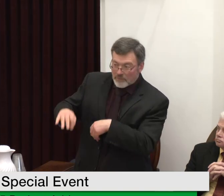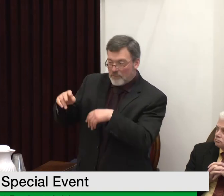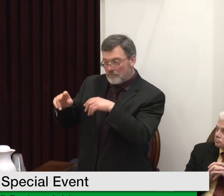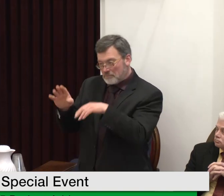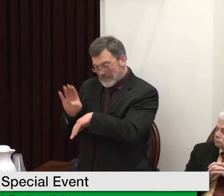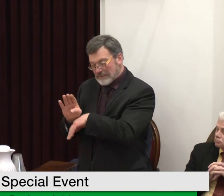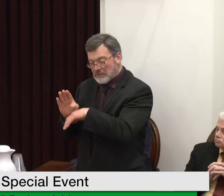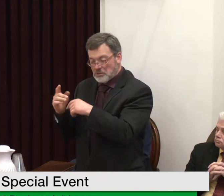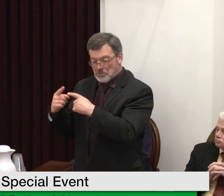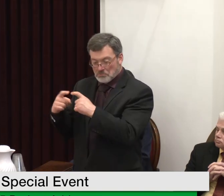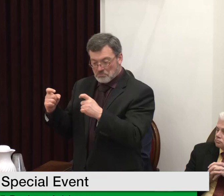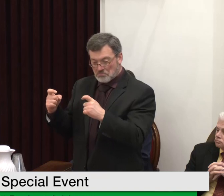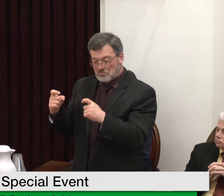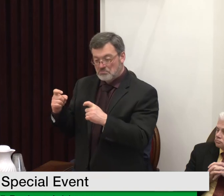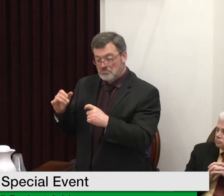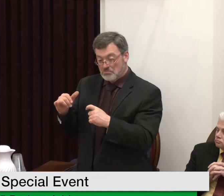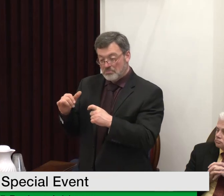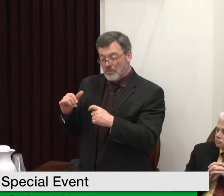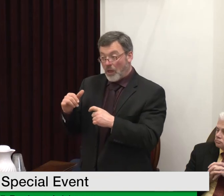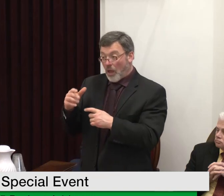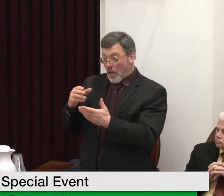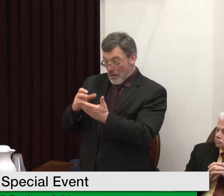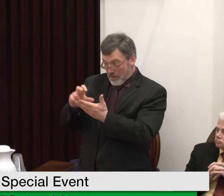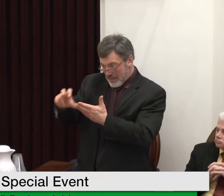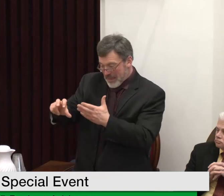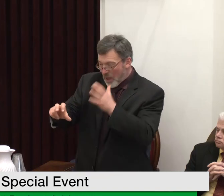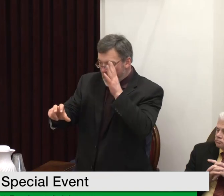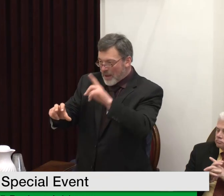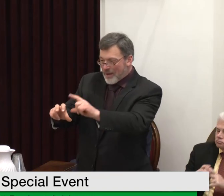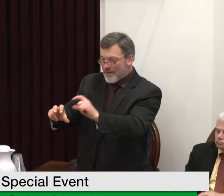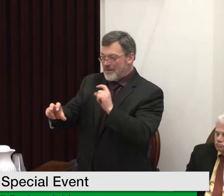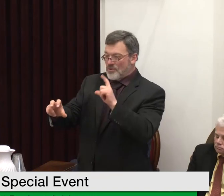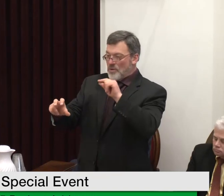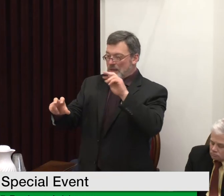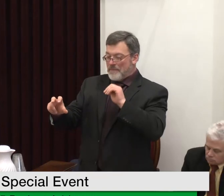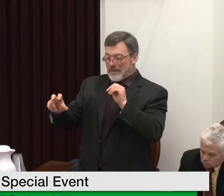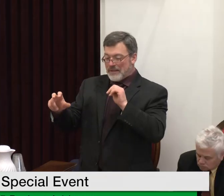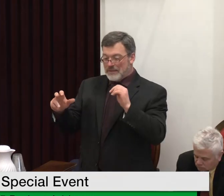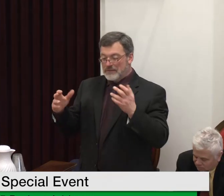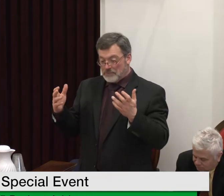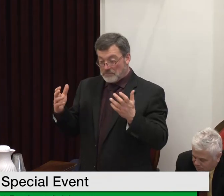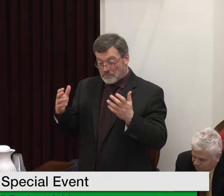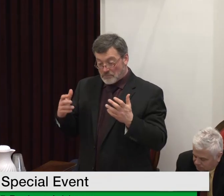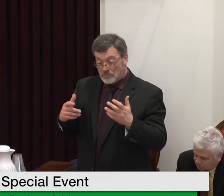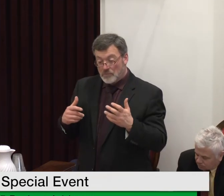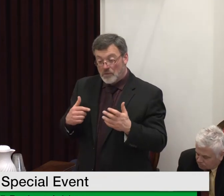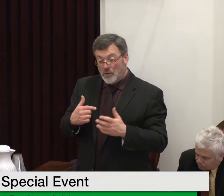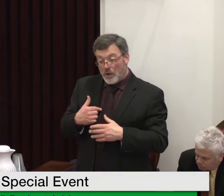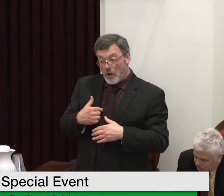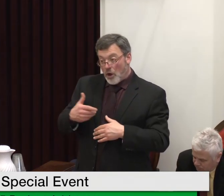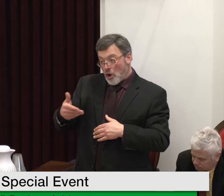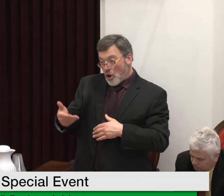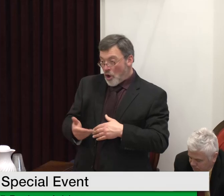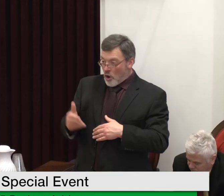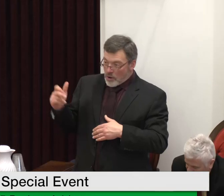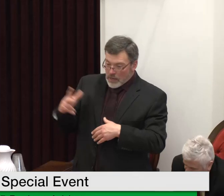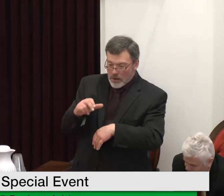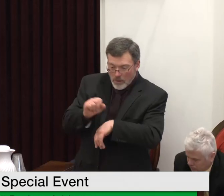make repairs to open their doors bringing back employees and customers and returning renters to their